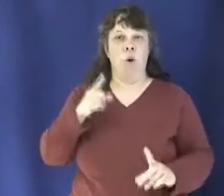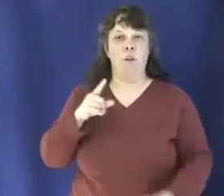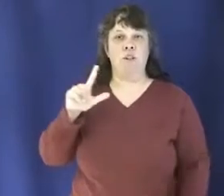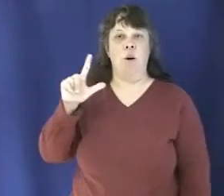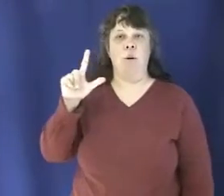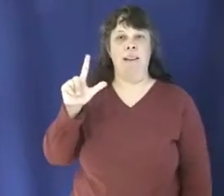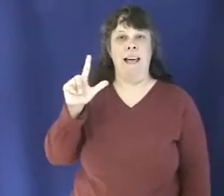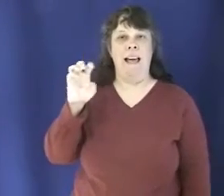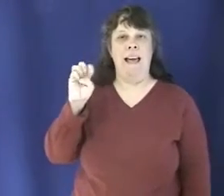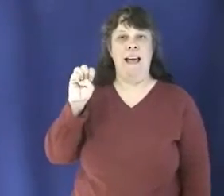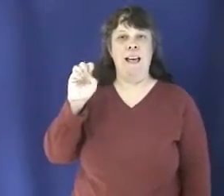goal is to go